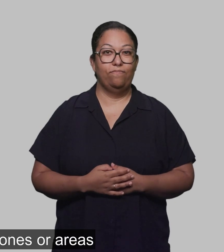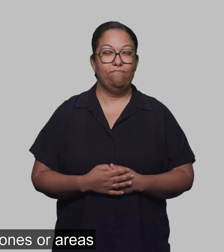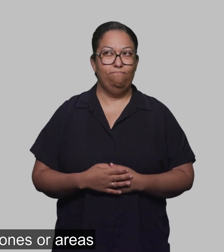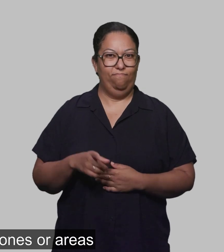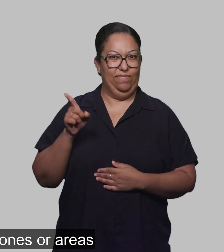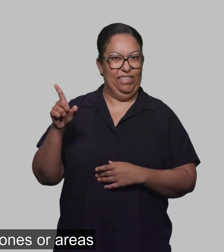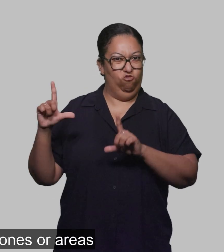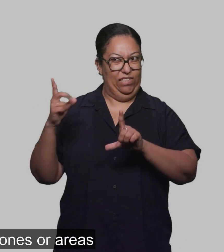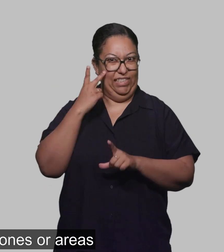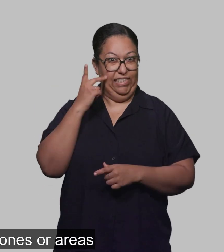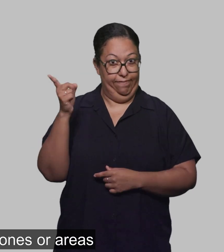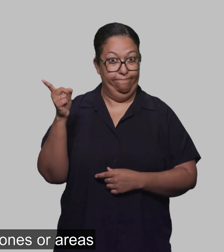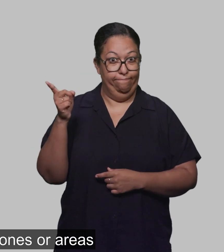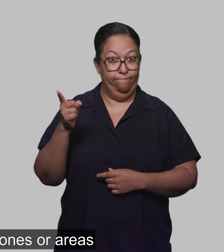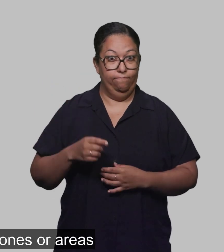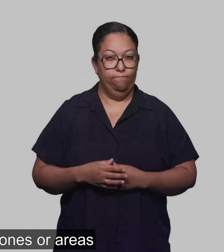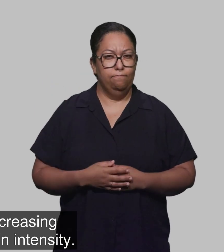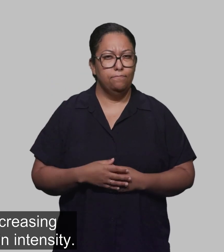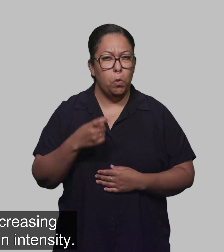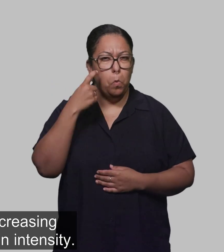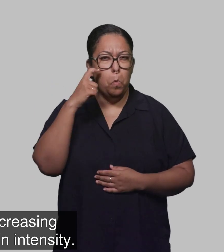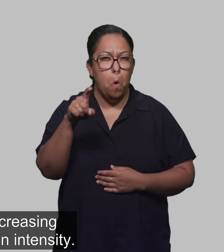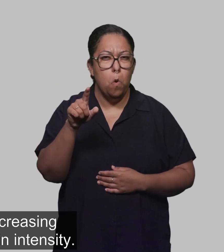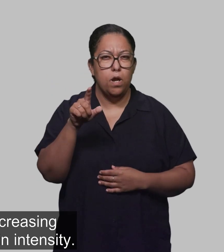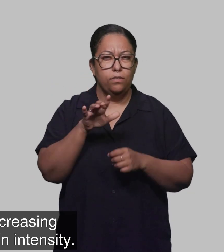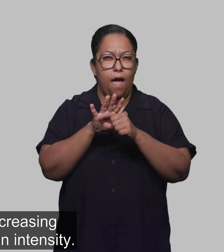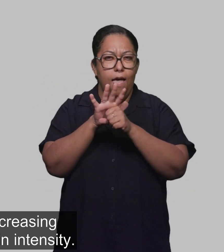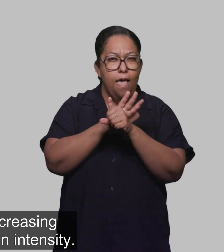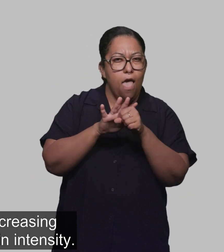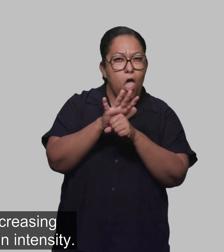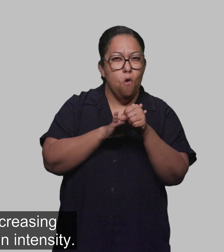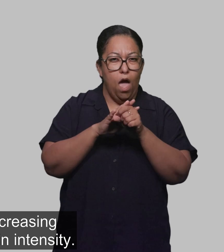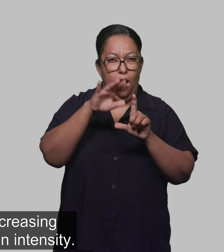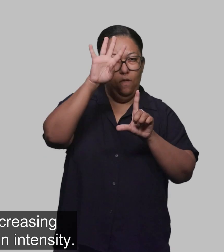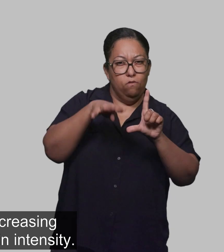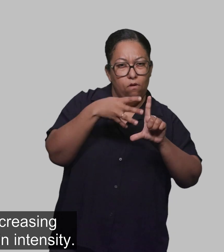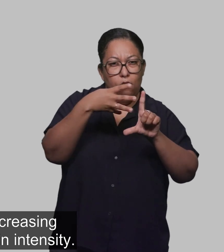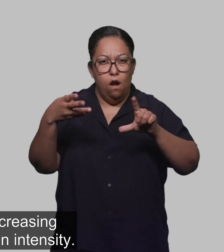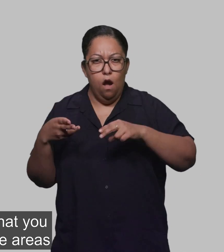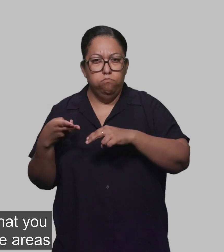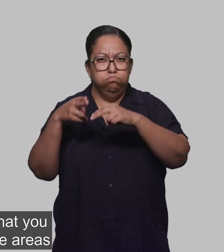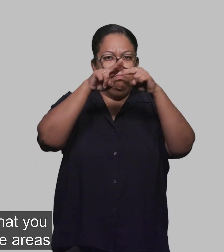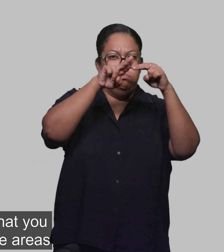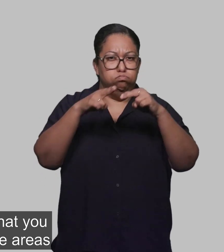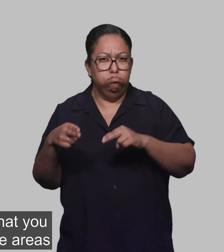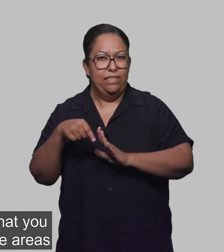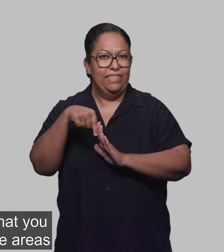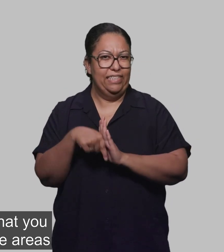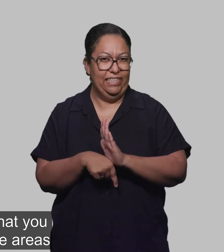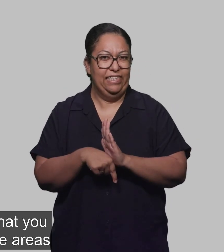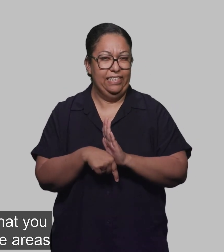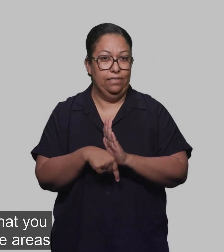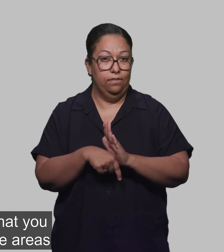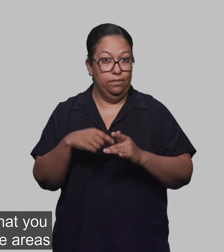may have noticed tones or areas in the chart increasing and decreasing in intensity. The sound that